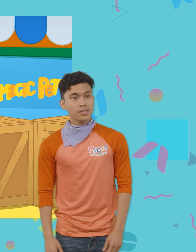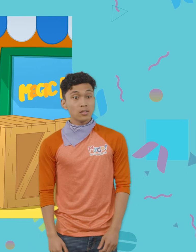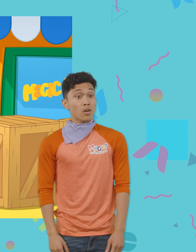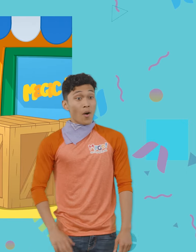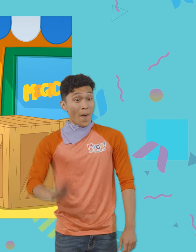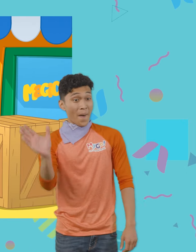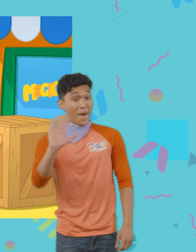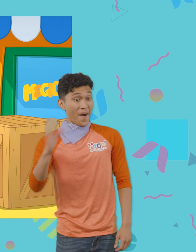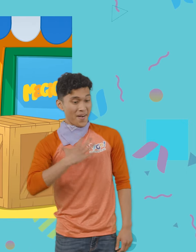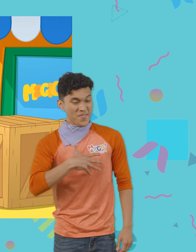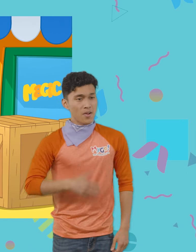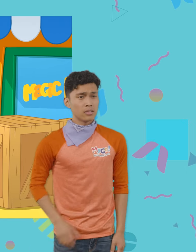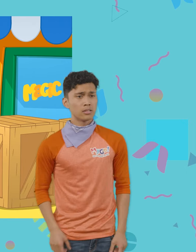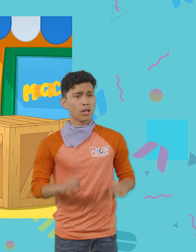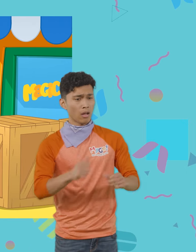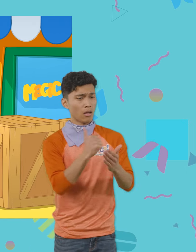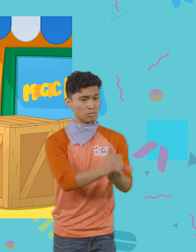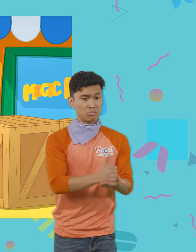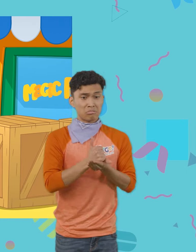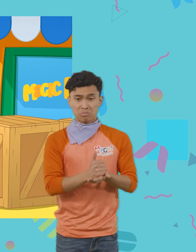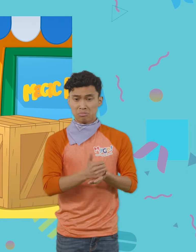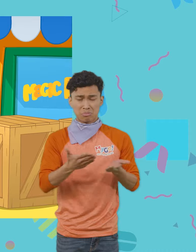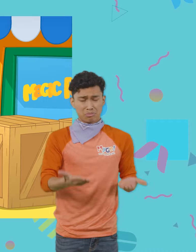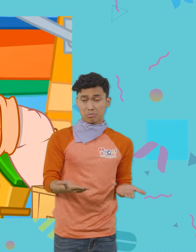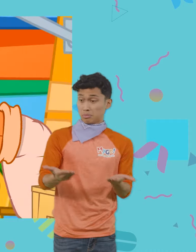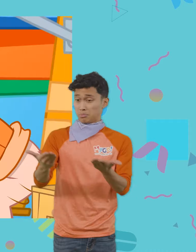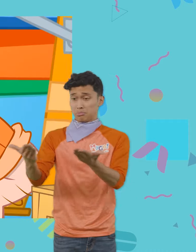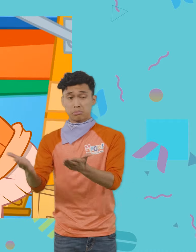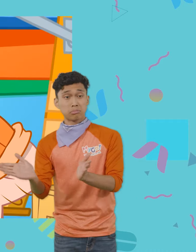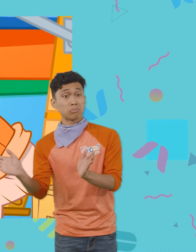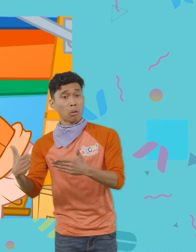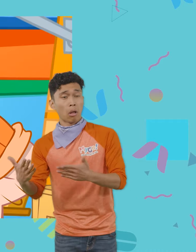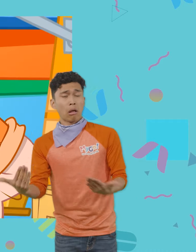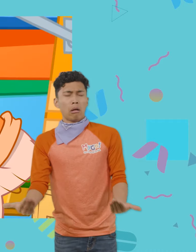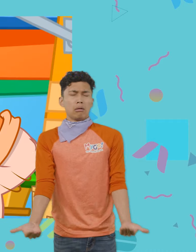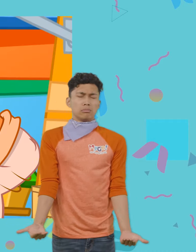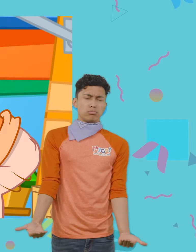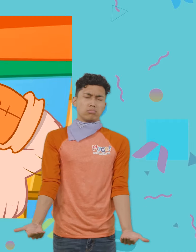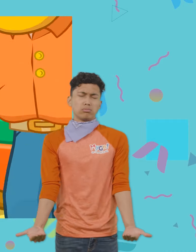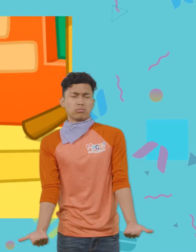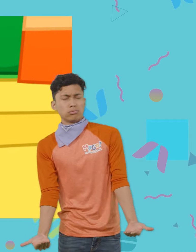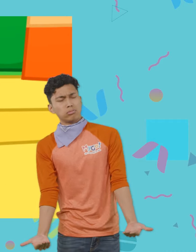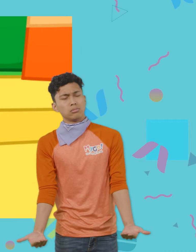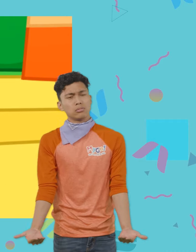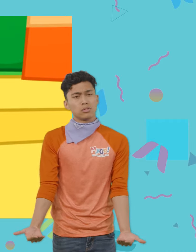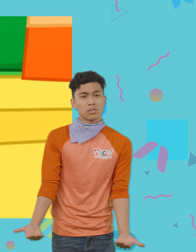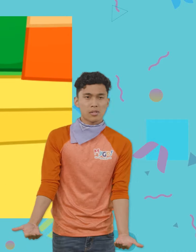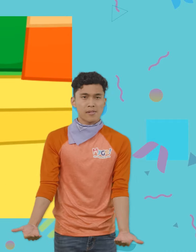Oh, hey, Morphle. Can you help me lift these crates? They're really heavy.